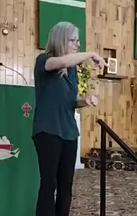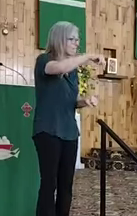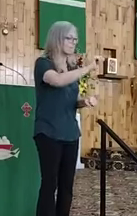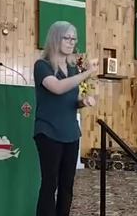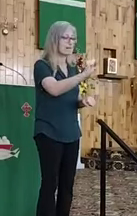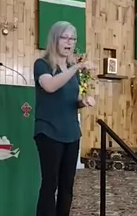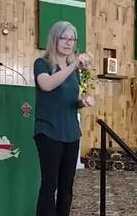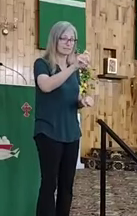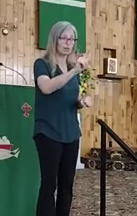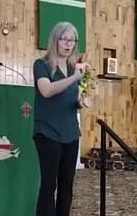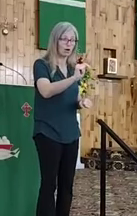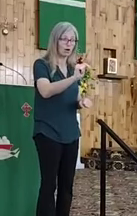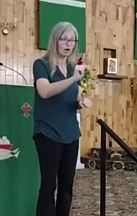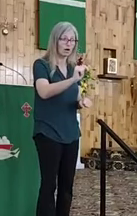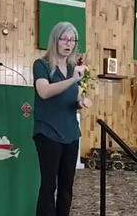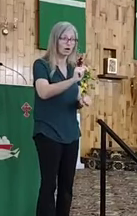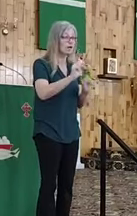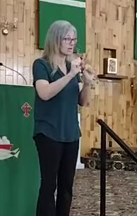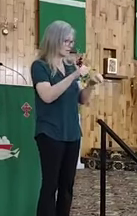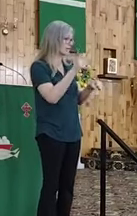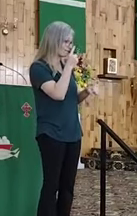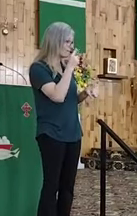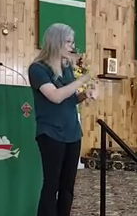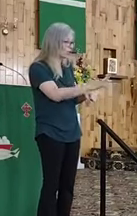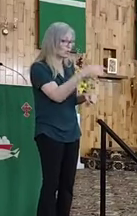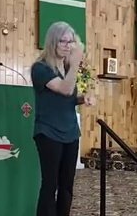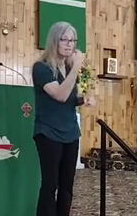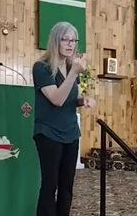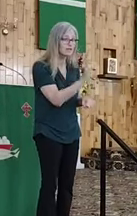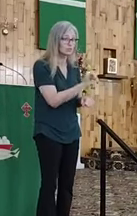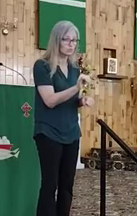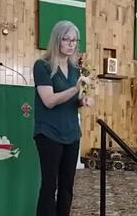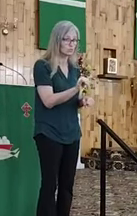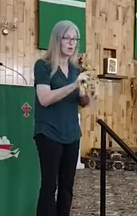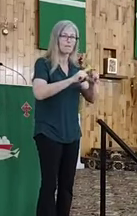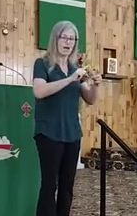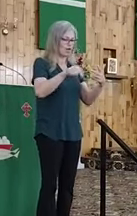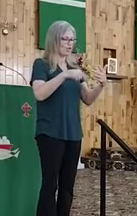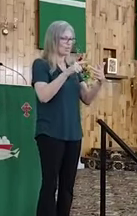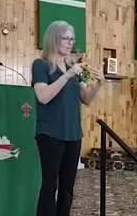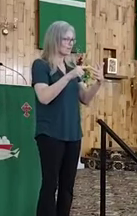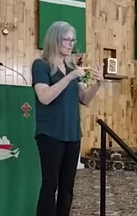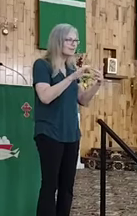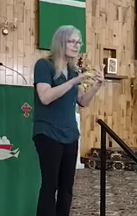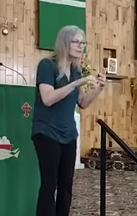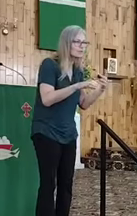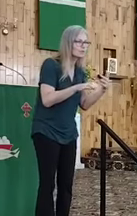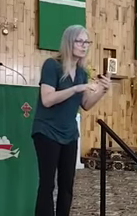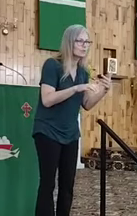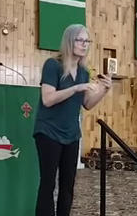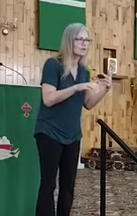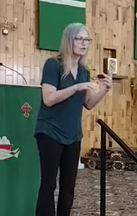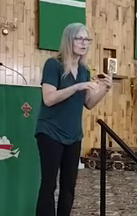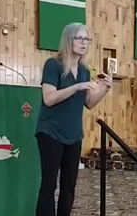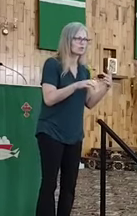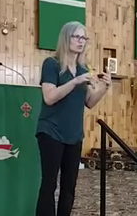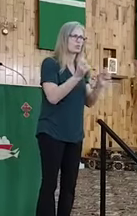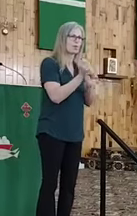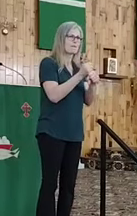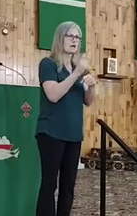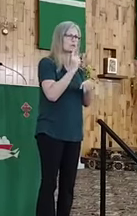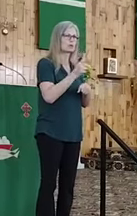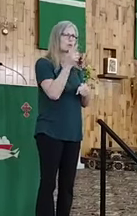someone can even fake your face, but there's a third thing that they do to validate who you